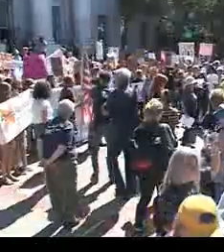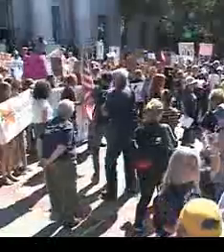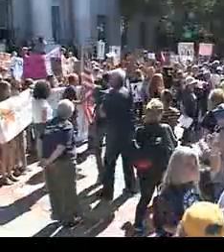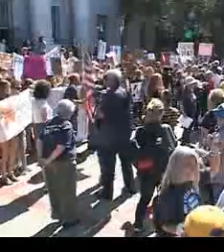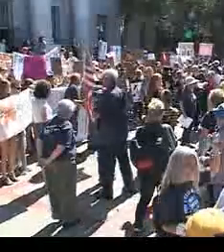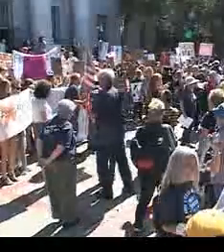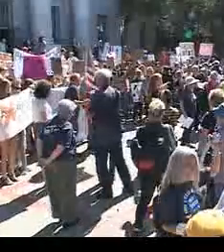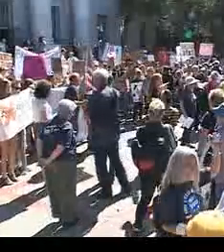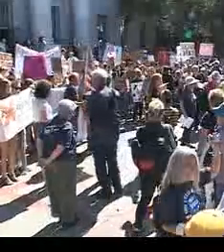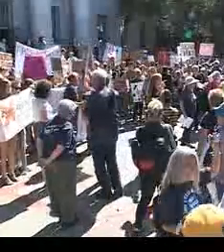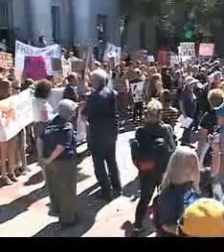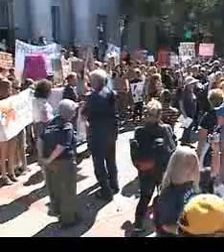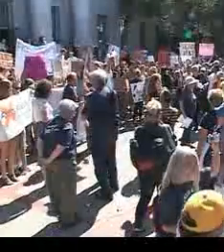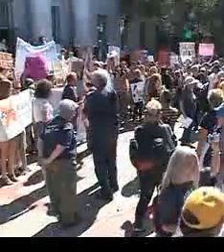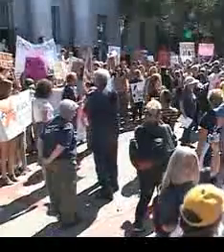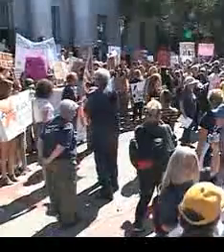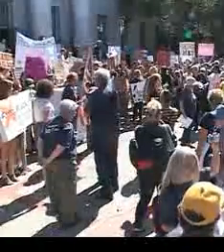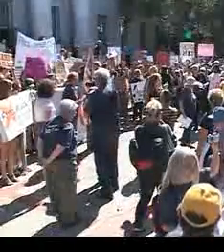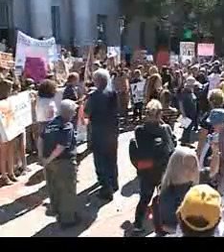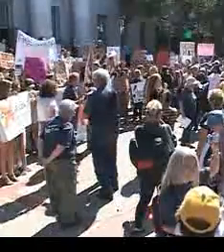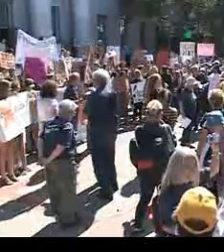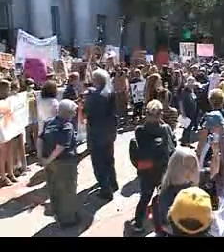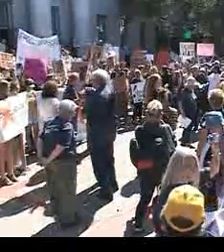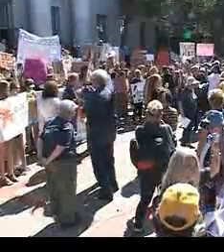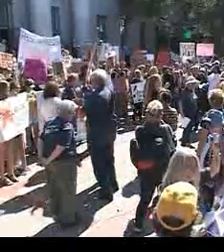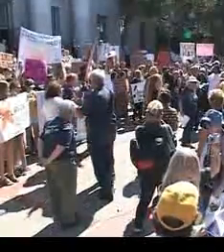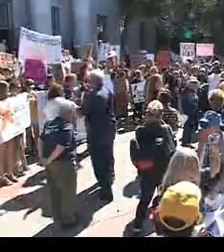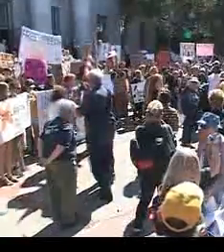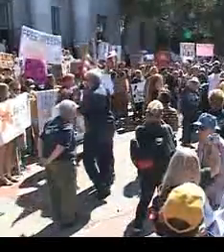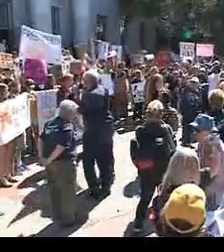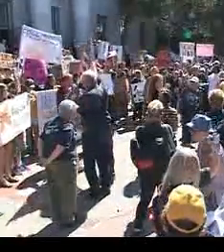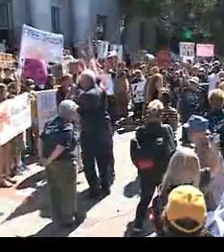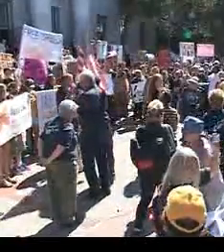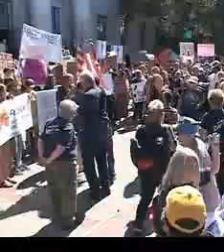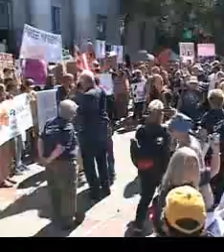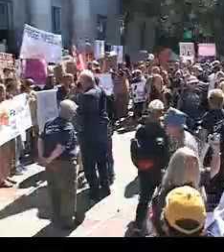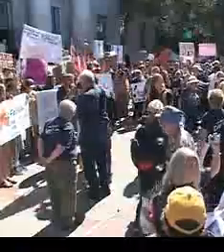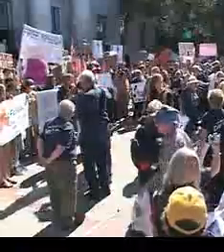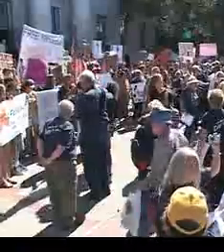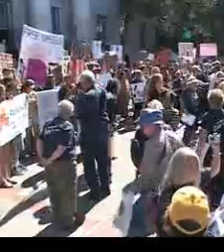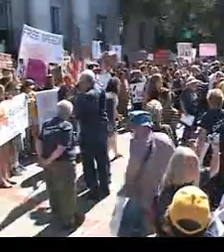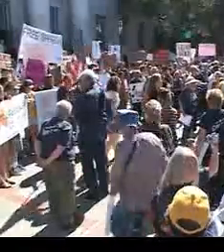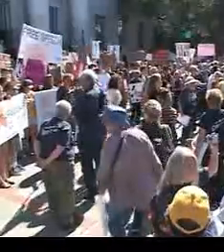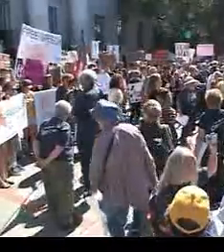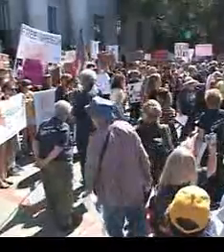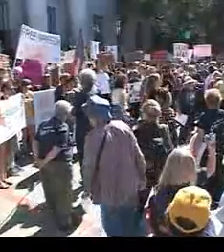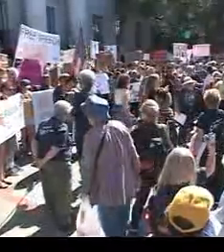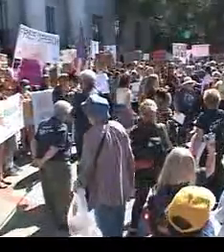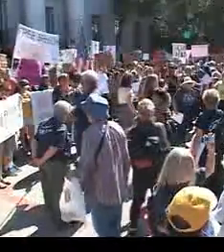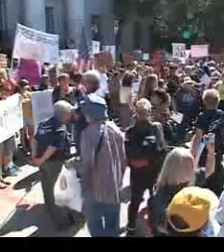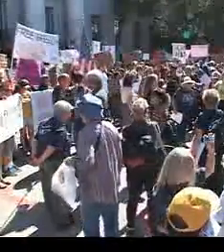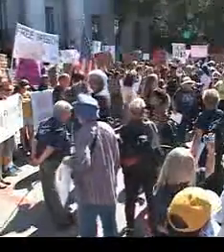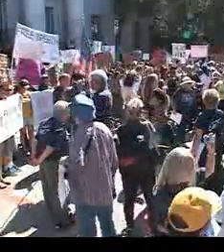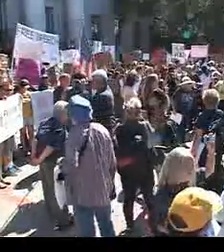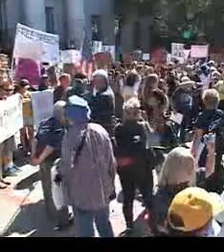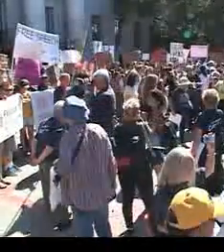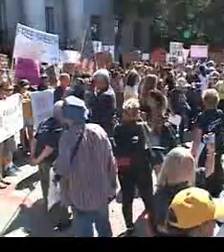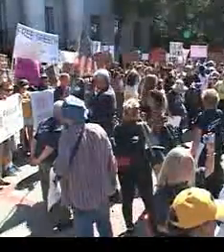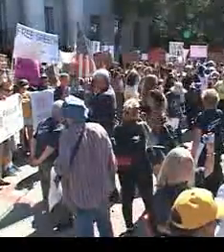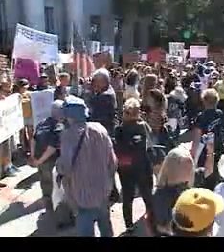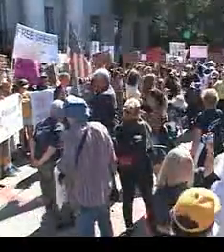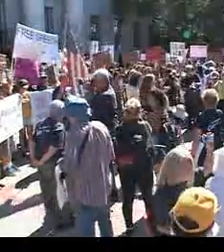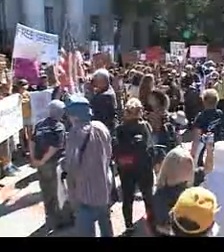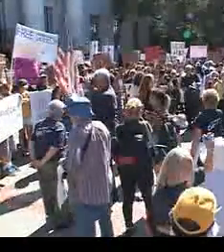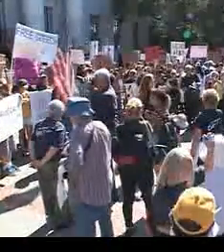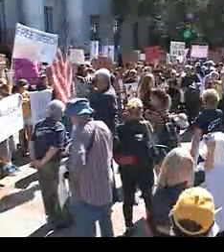Vice President for External Affairs, Caitlin Quinn, if she is here. Caitlin, okay, she'll have a brief welcome to